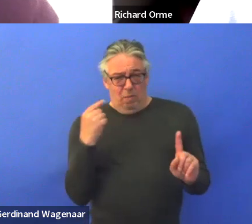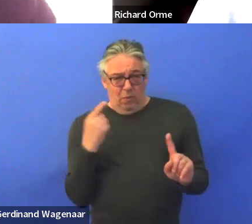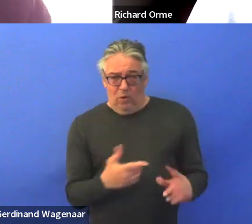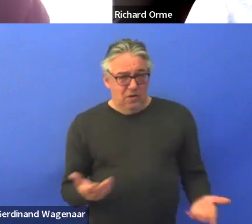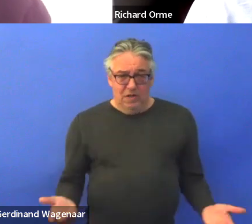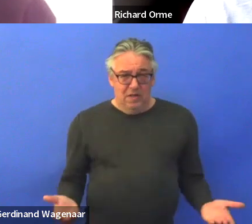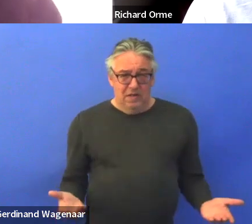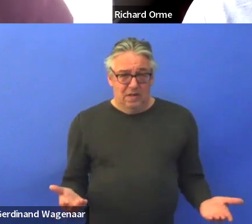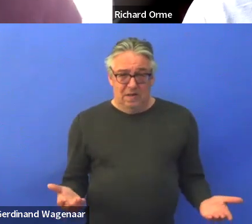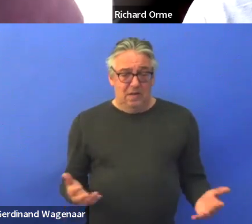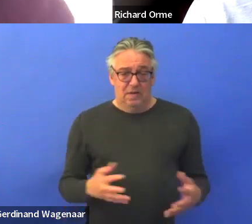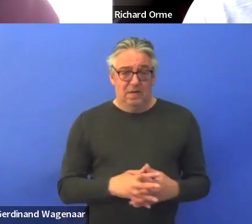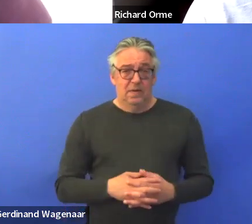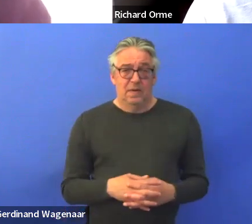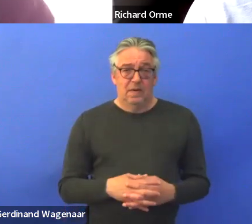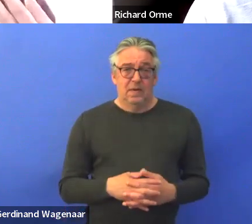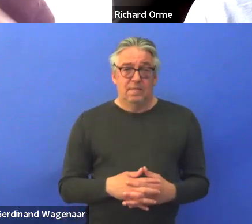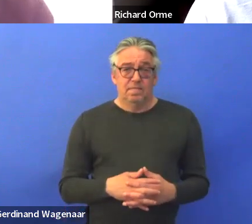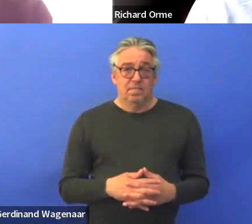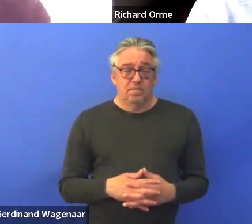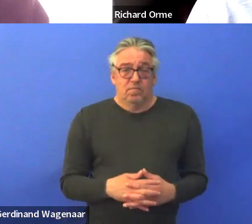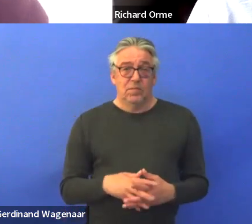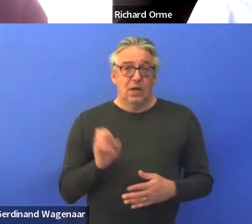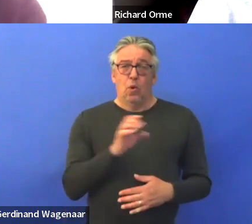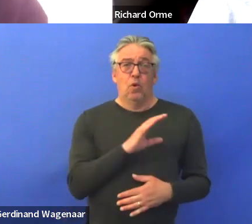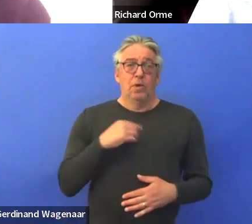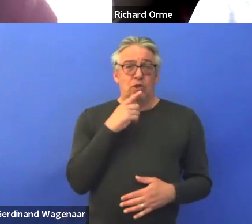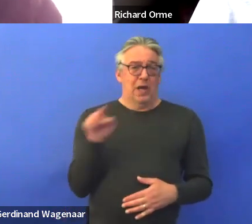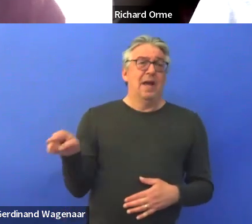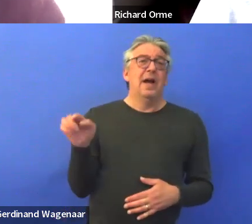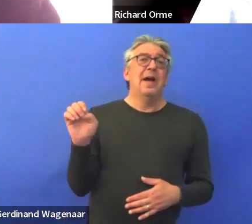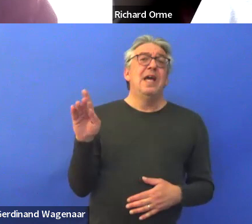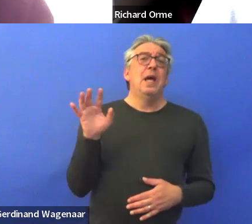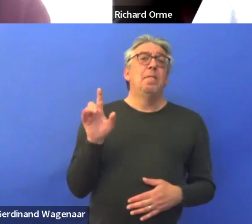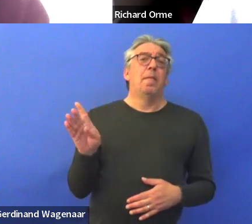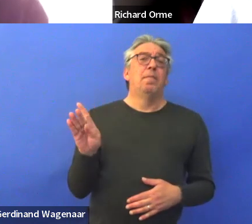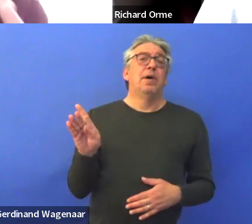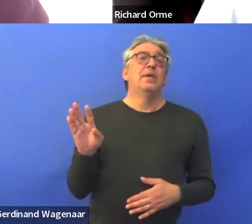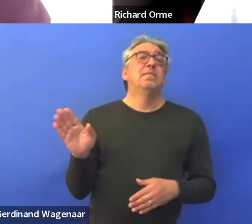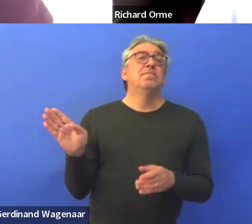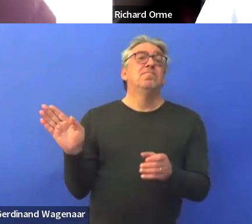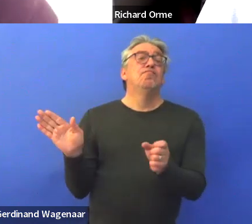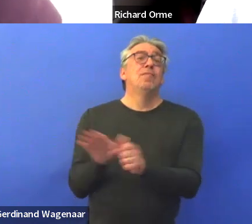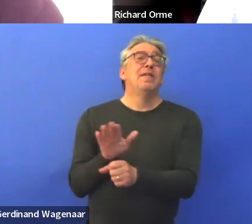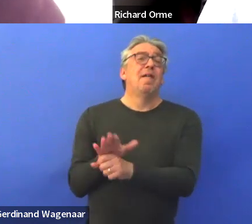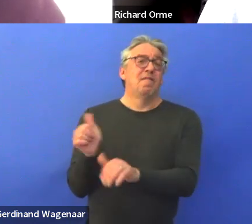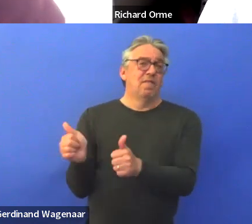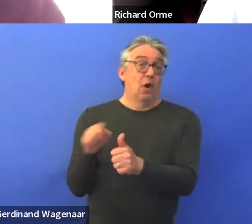let's say the creation of EPUB, they will refer to it as a technical specification, and therefore this